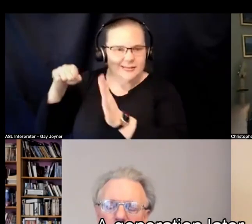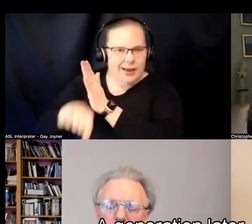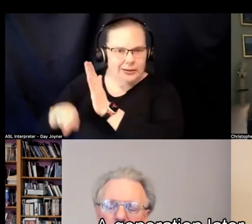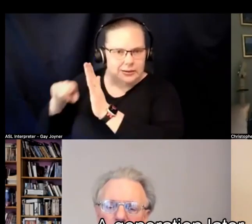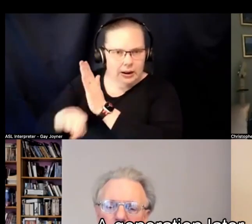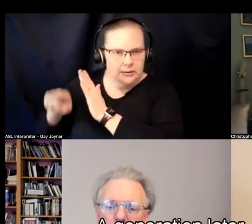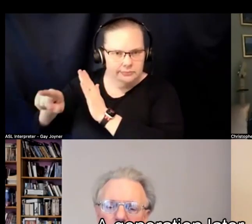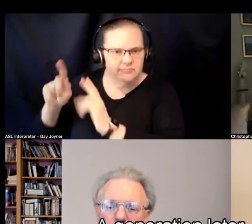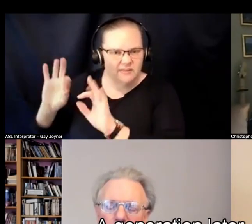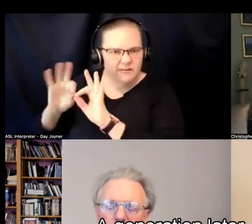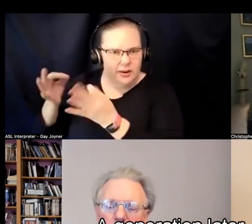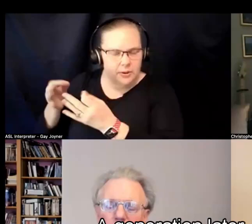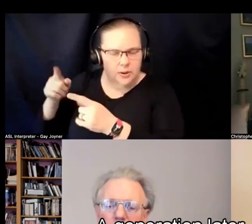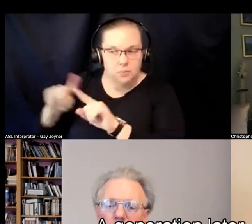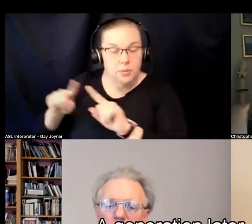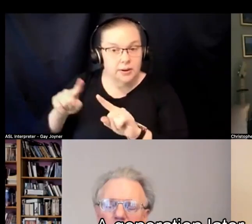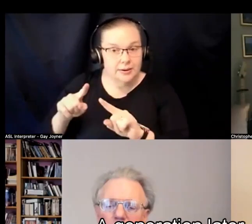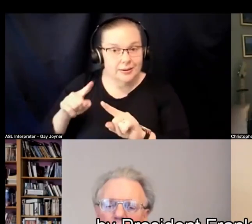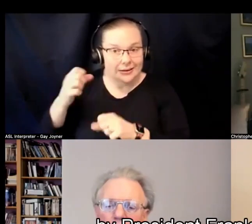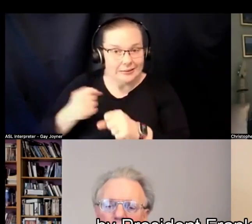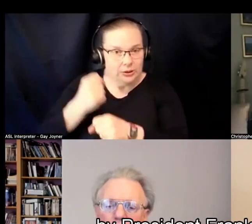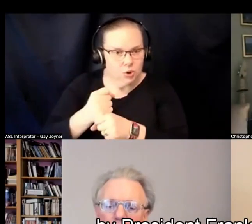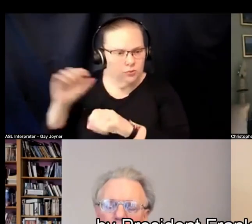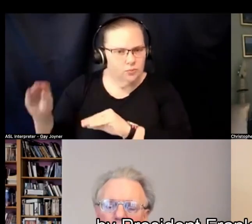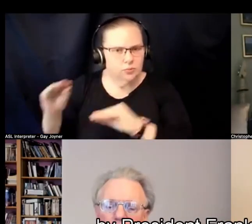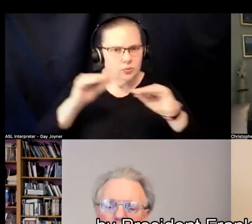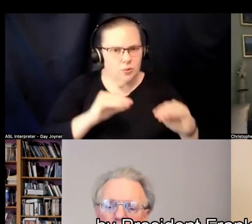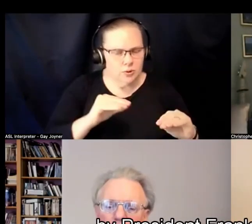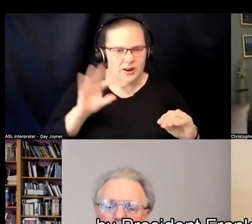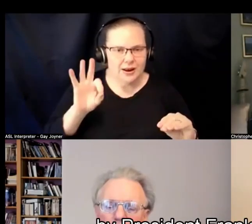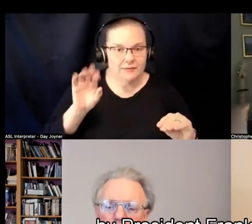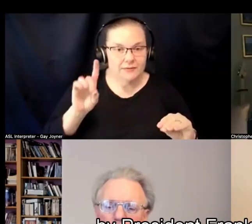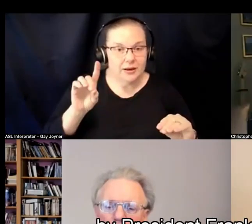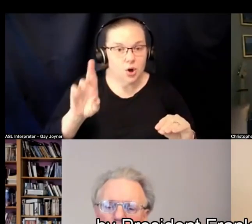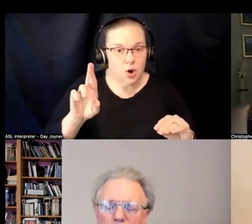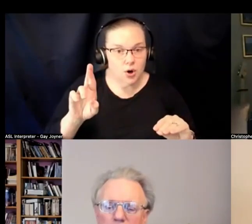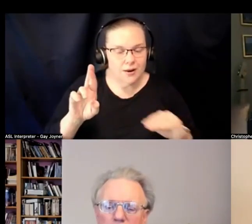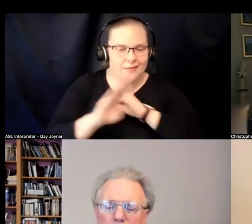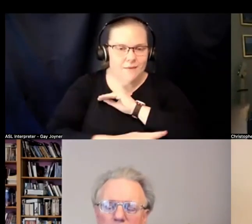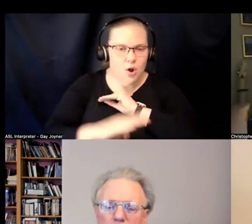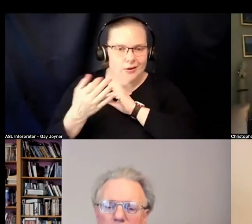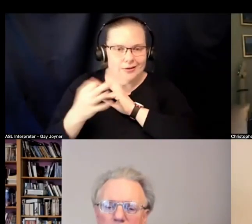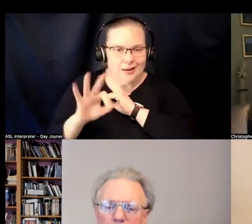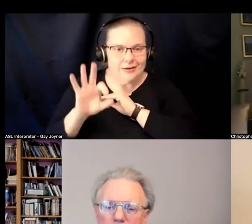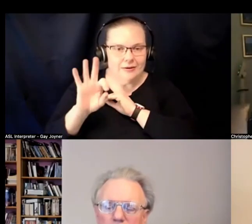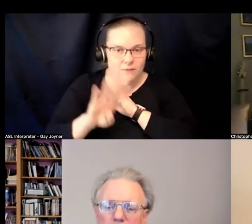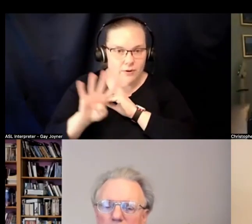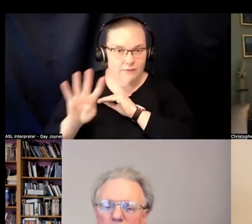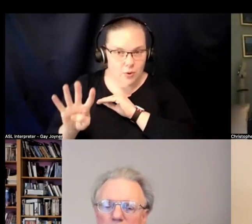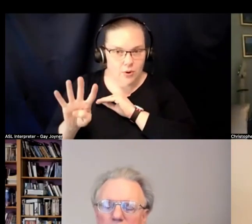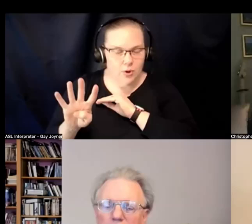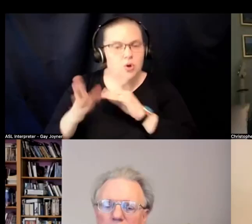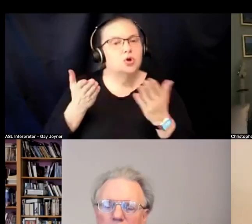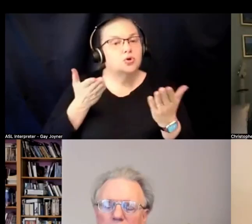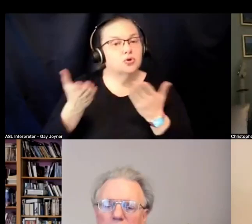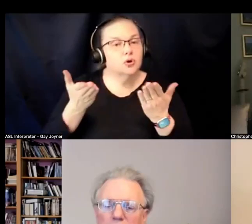A generation later, dispatched to battle-torn Europe by President Franklin Roosevelt in the fall of 1944 to serve as